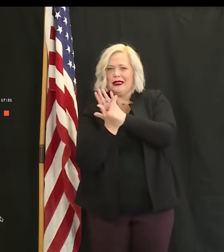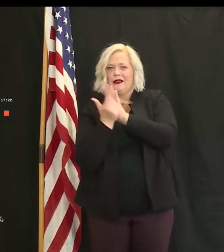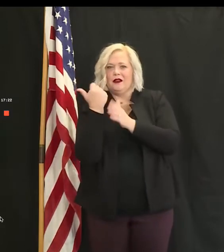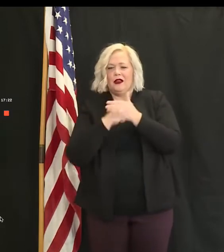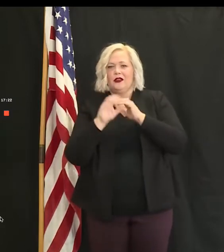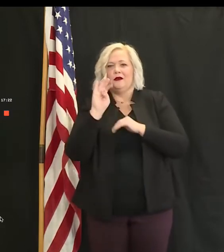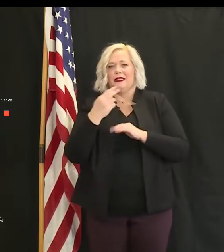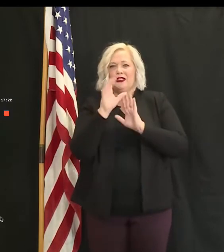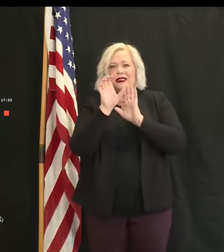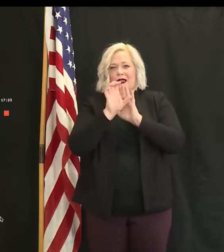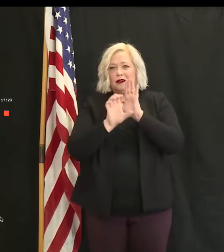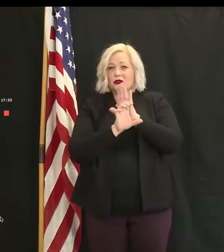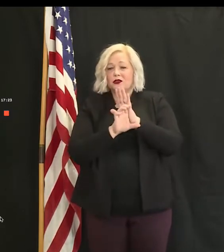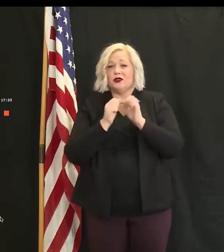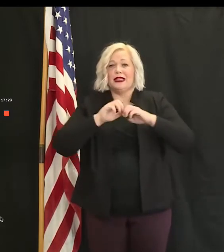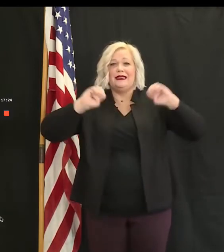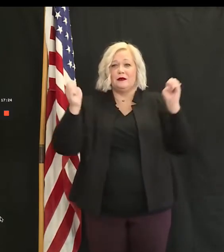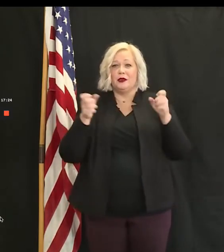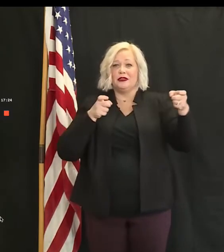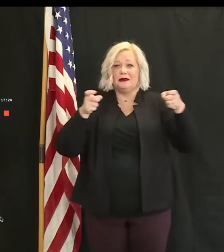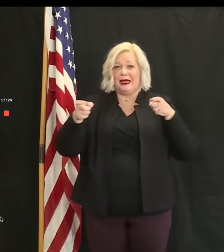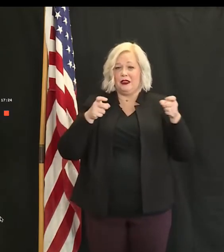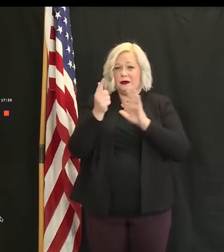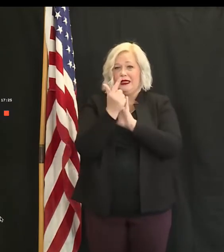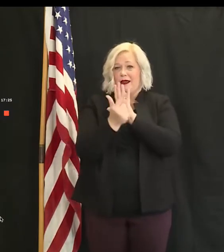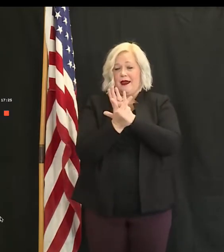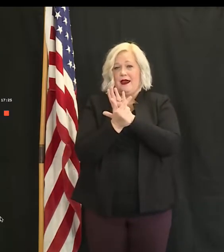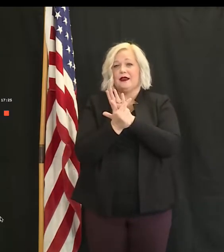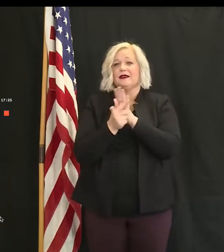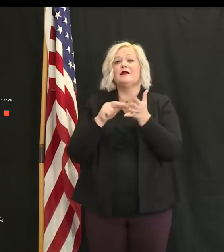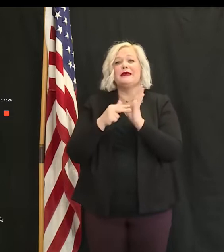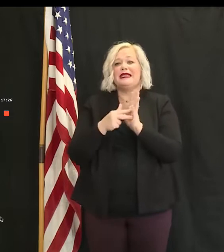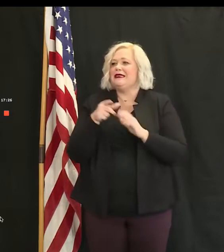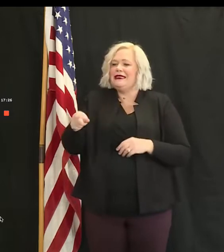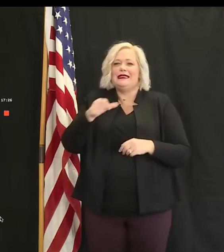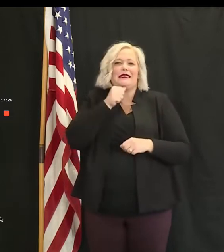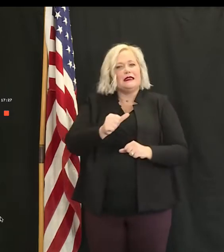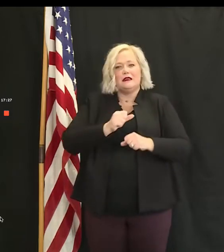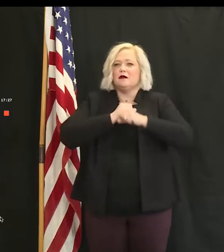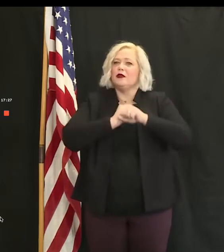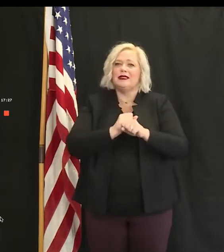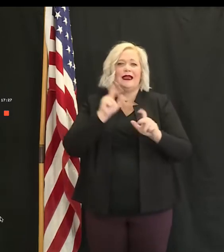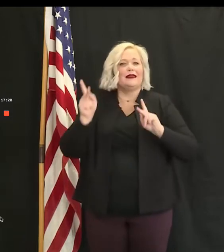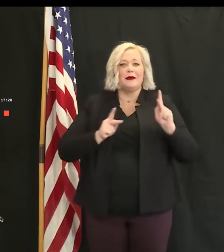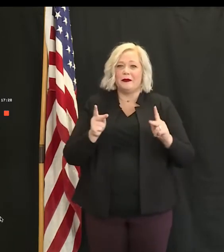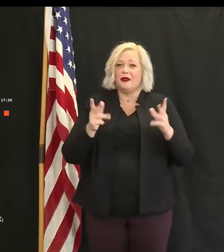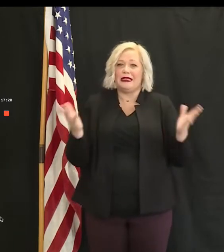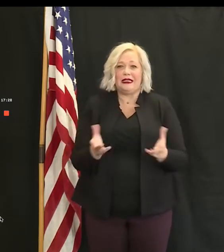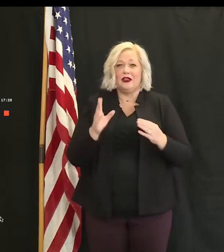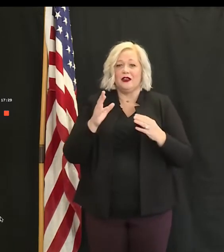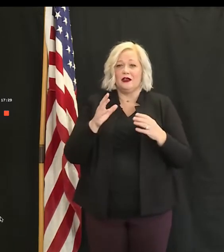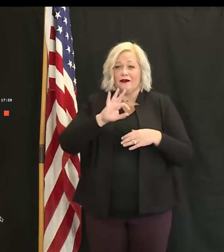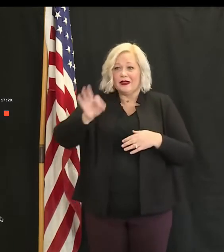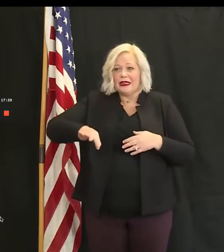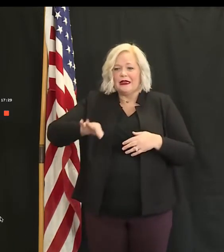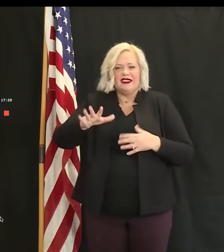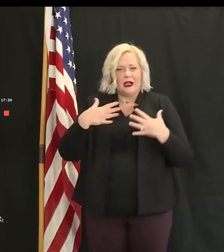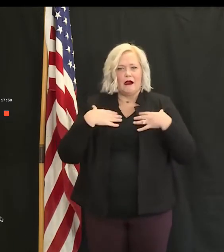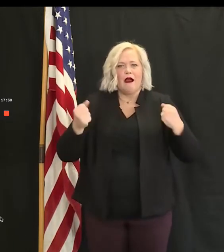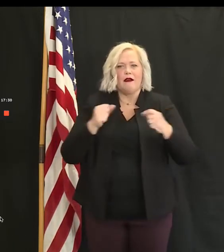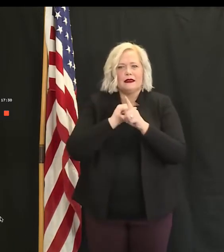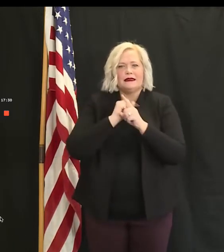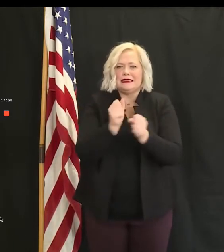Michigan Constitution and the Emergency Management Act, thereby failing to protect the health and safety of Flint's